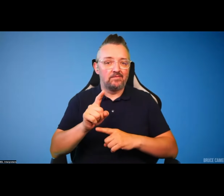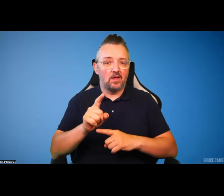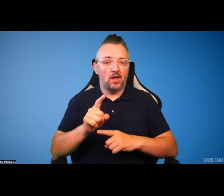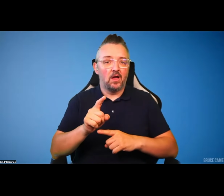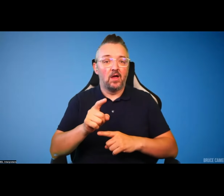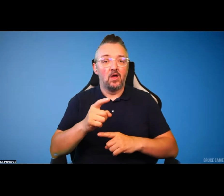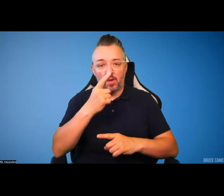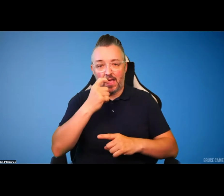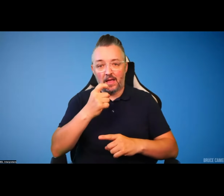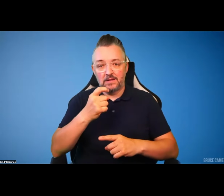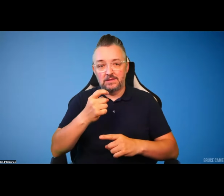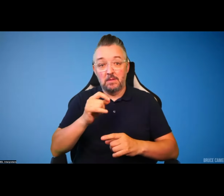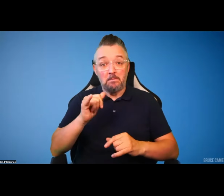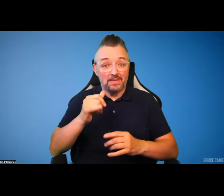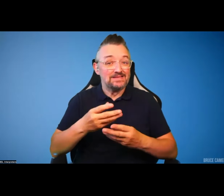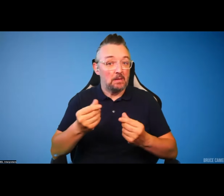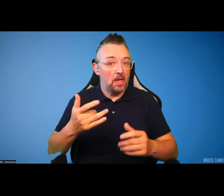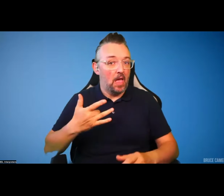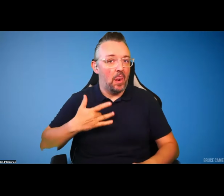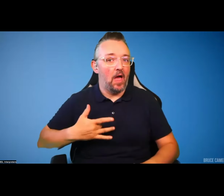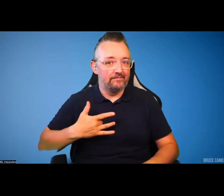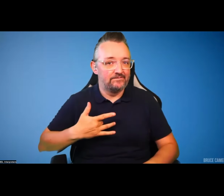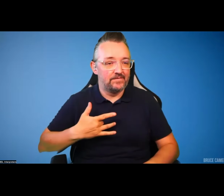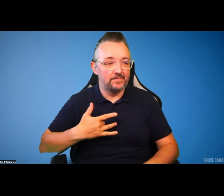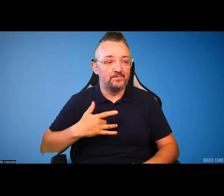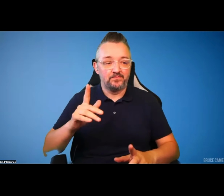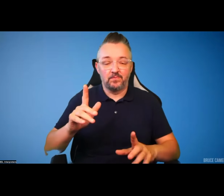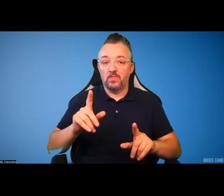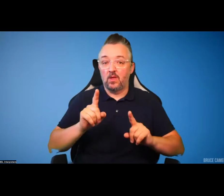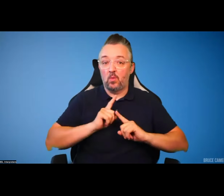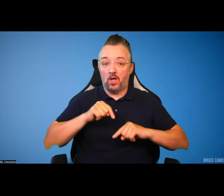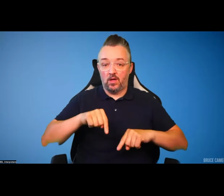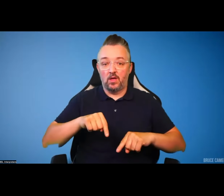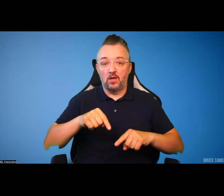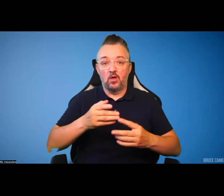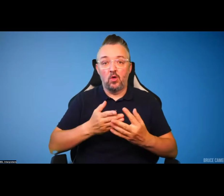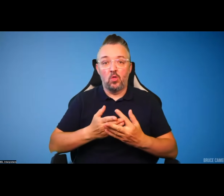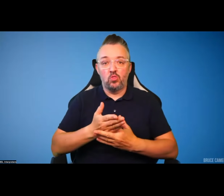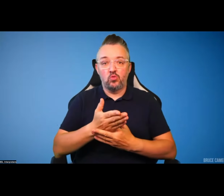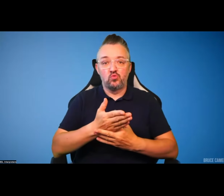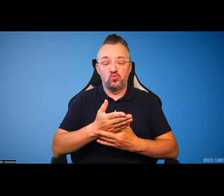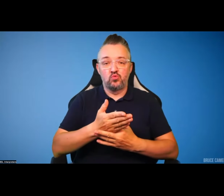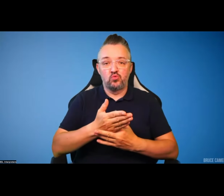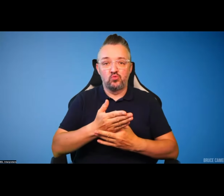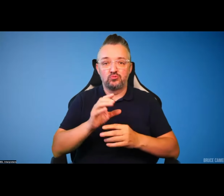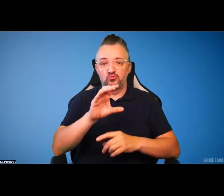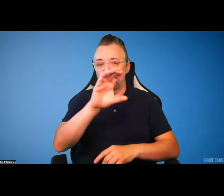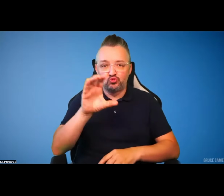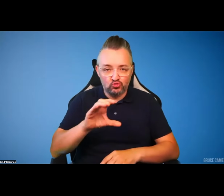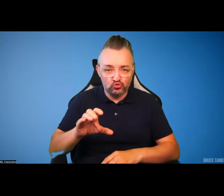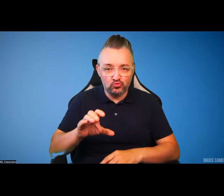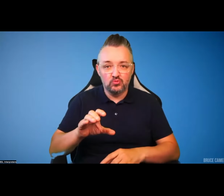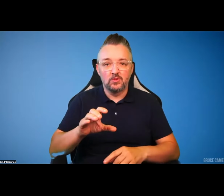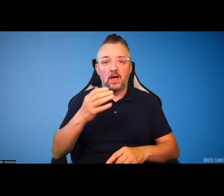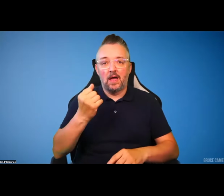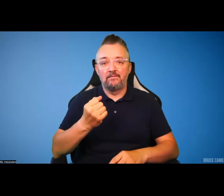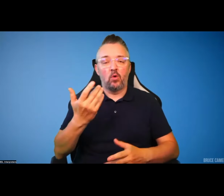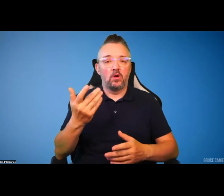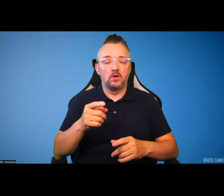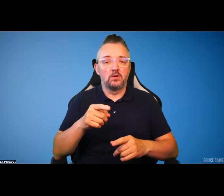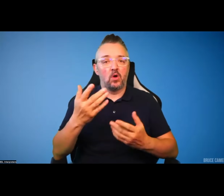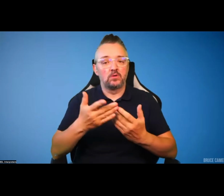we can take some live as well. Because we're coming via the platforms we're using this evening, there is a minute delay,